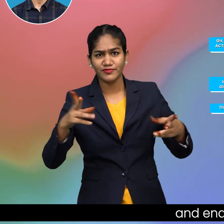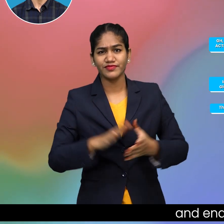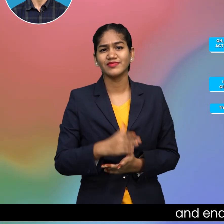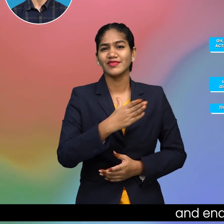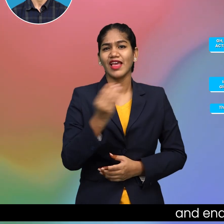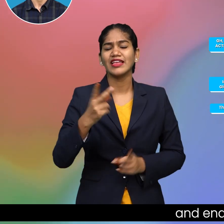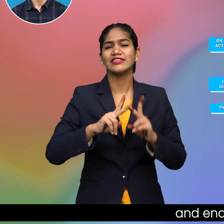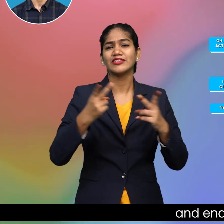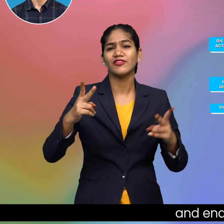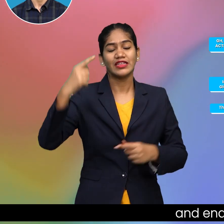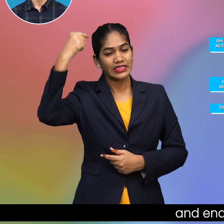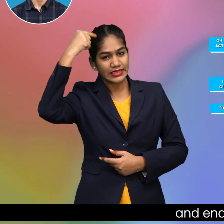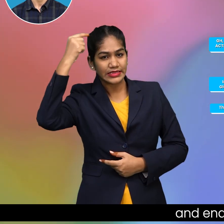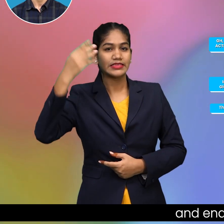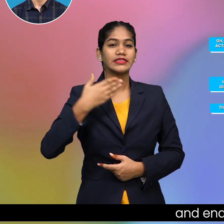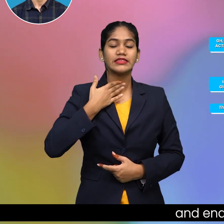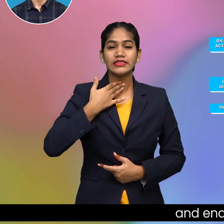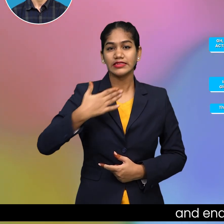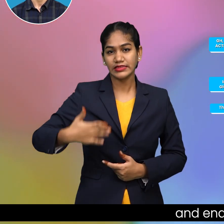endocrine glands.